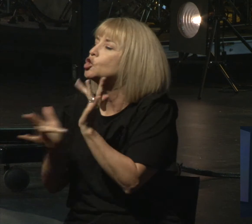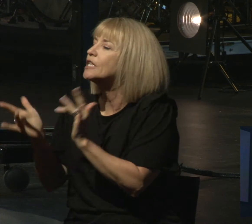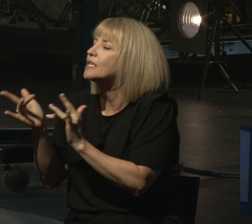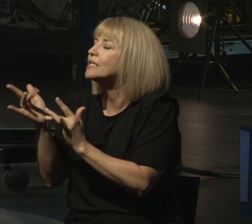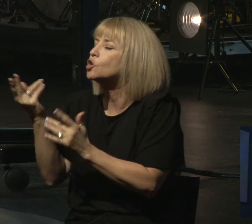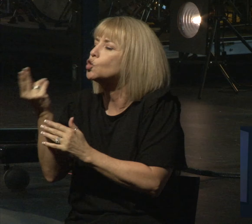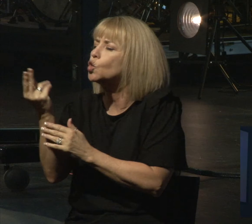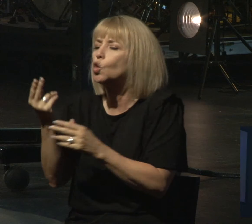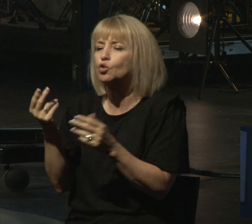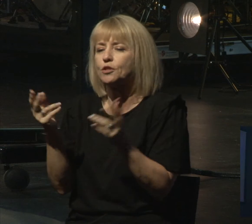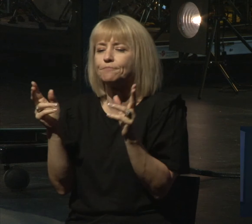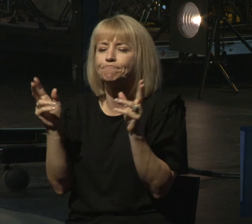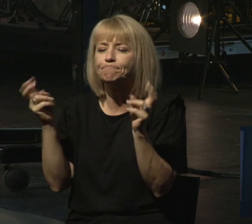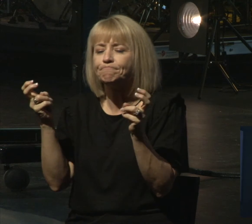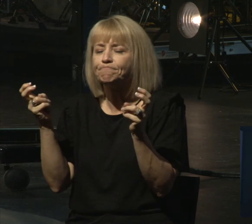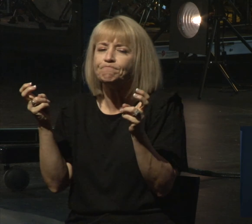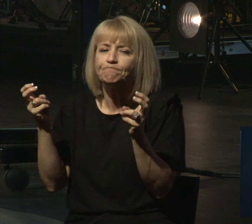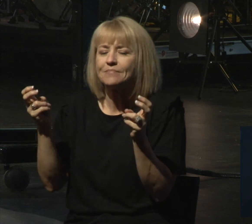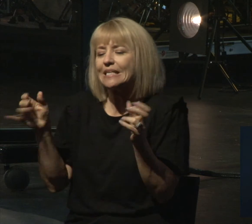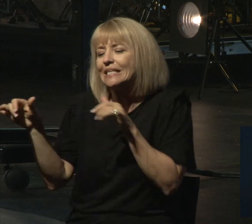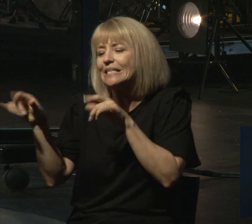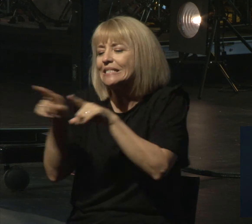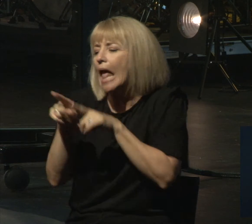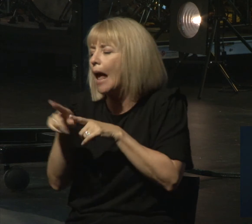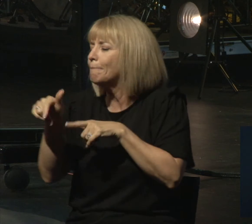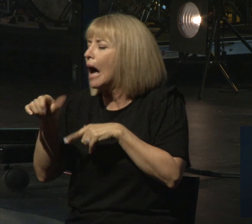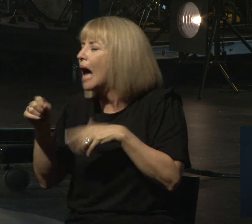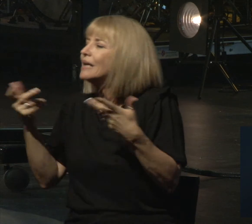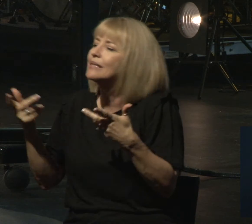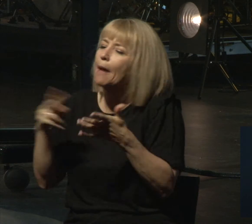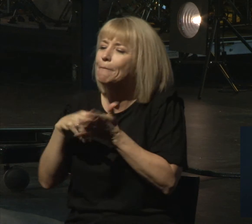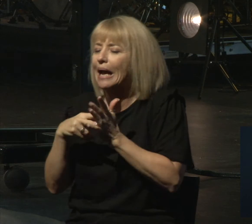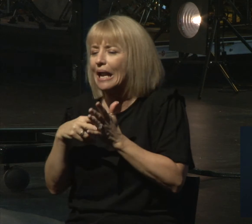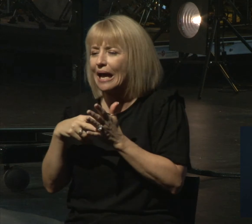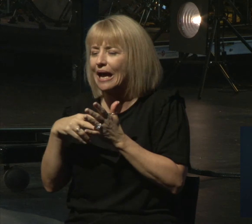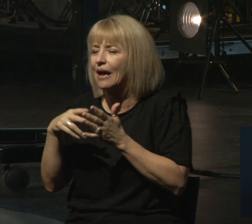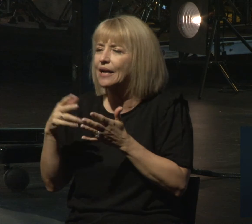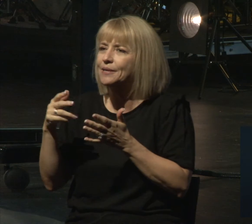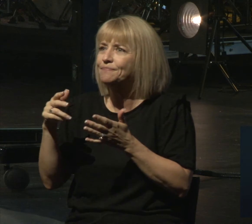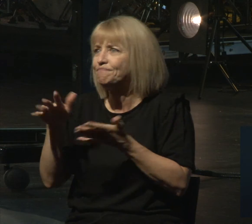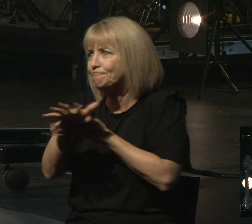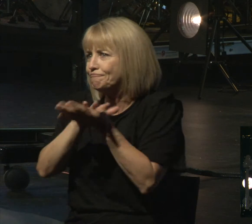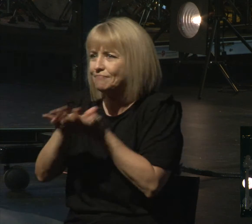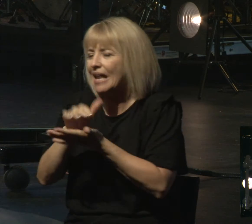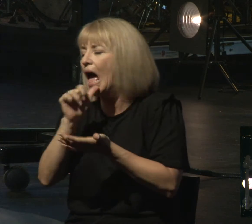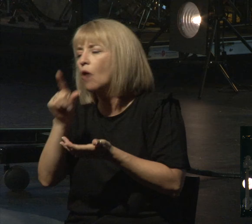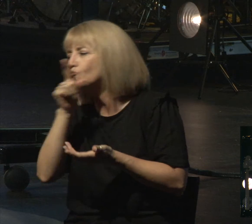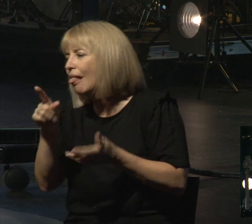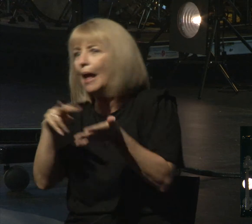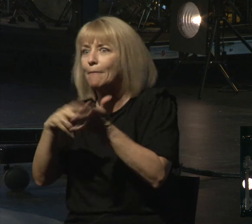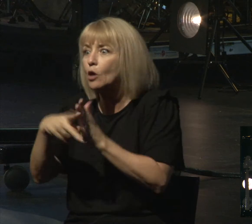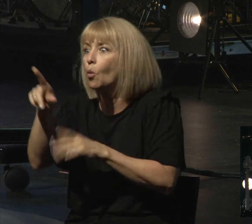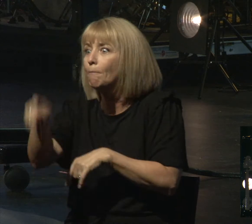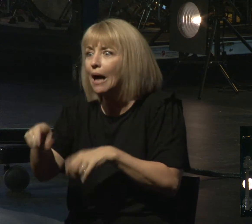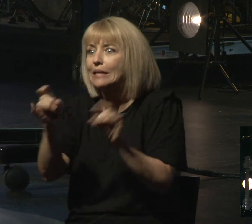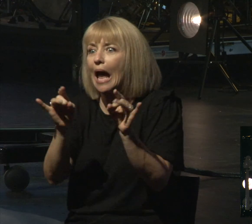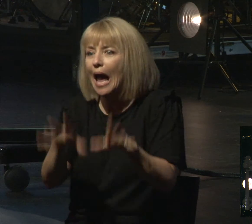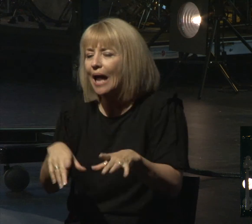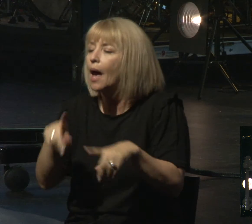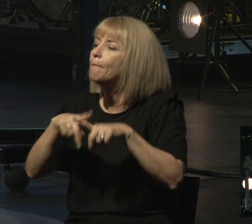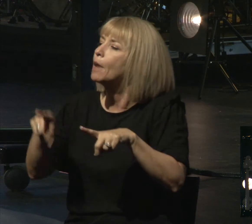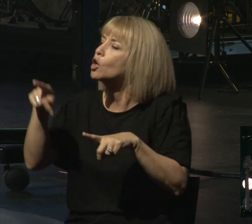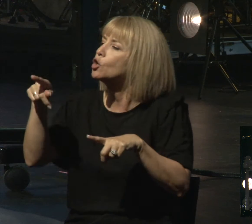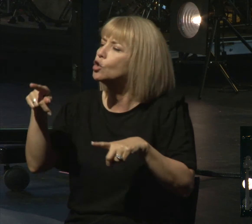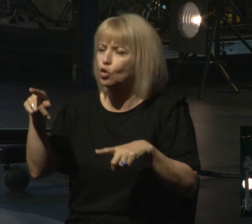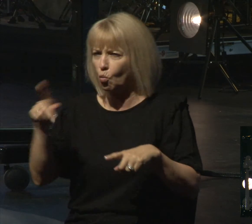okay? He's really using hyperbole here. He's not saying that you have to have this ferocious anger and this vehement position